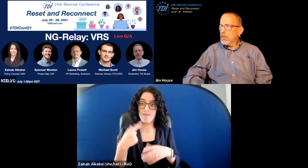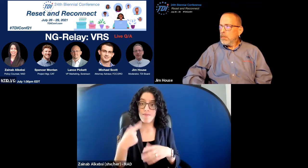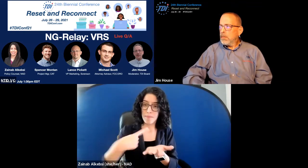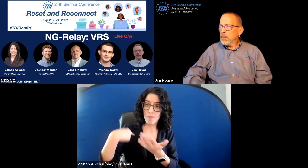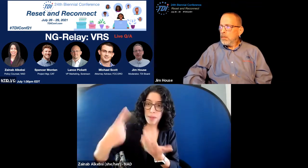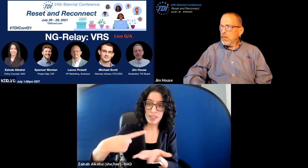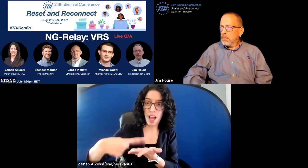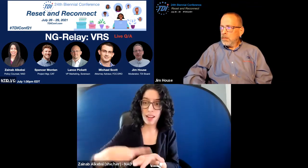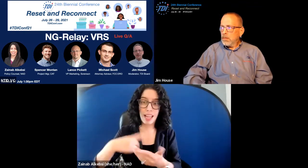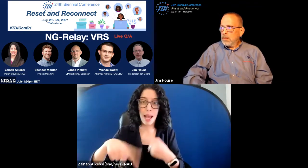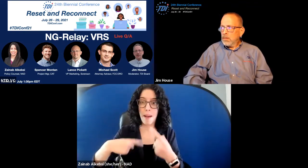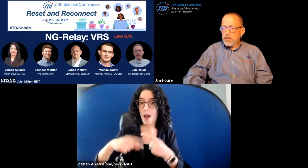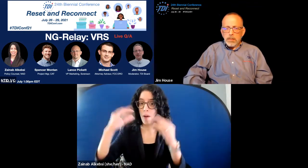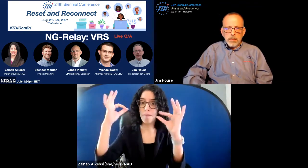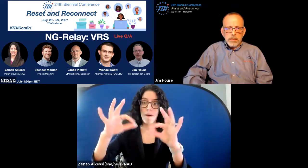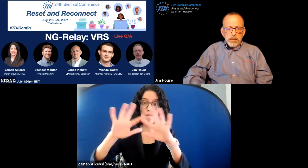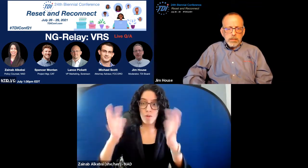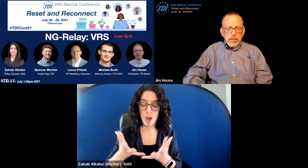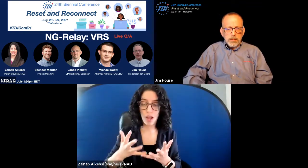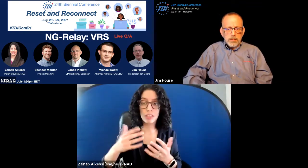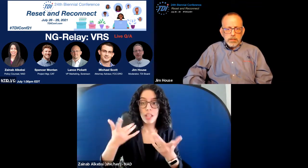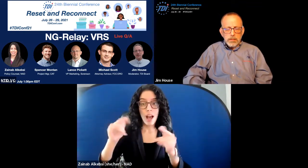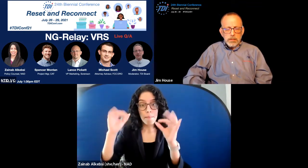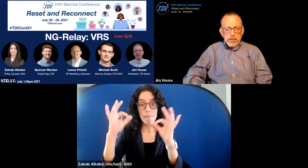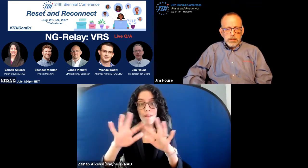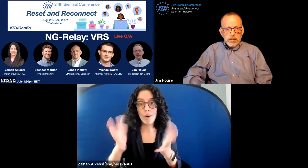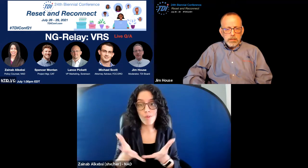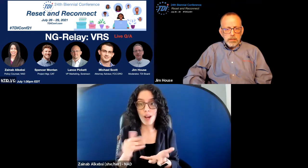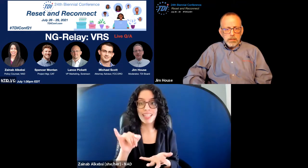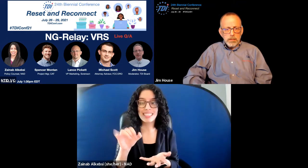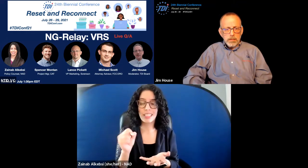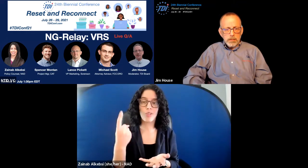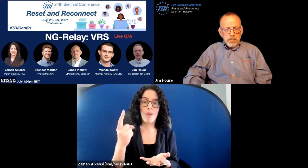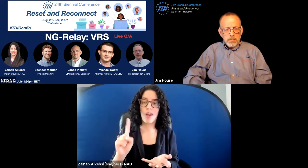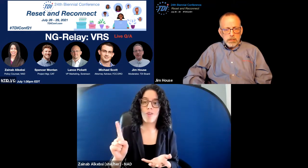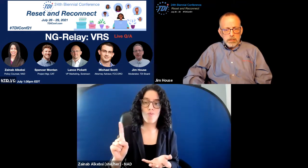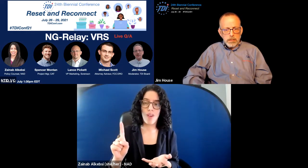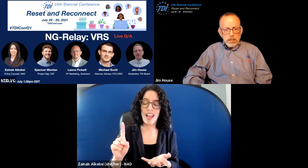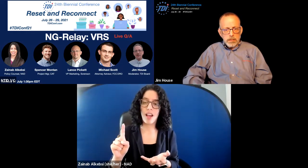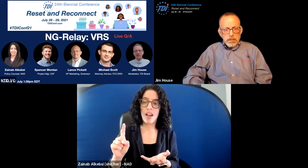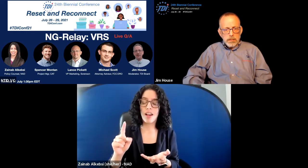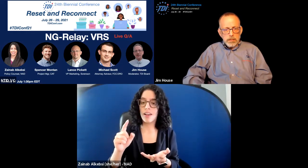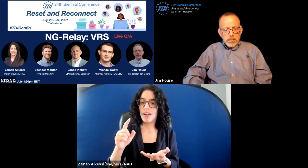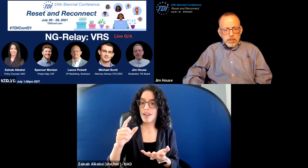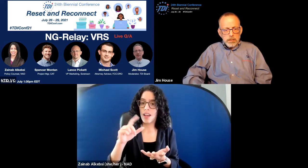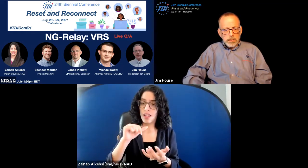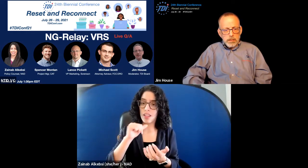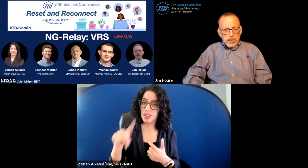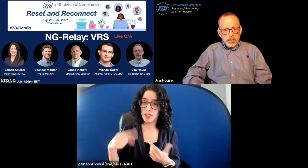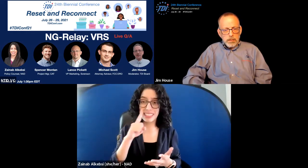address something. And we've been talking about this, you know, a perfect world for, you know, a perfect world is one